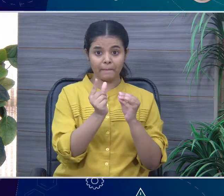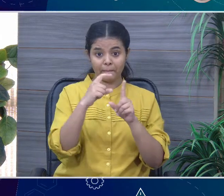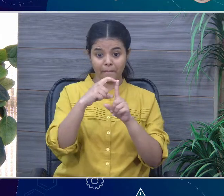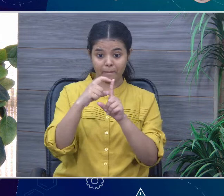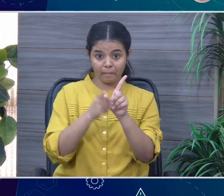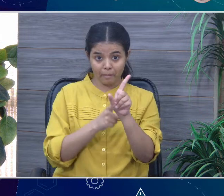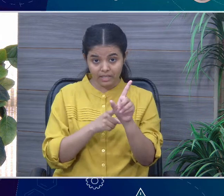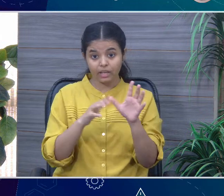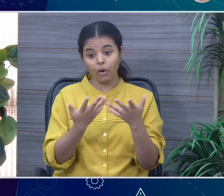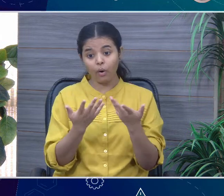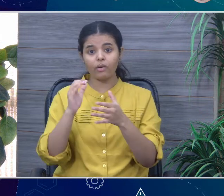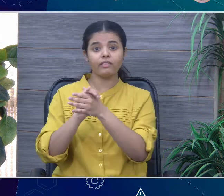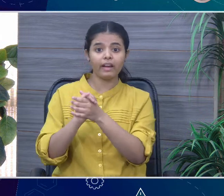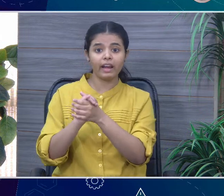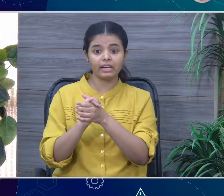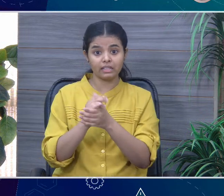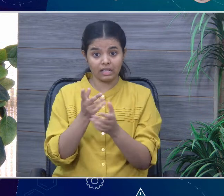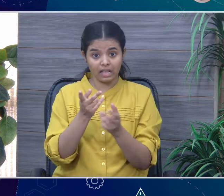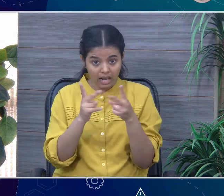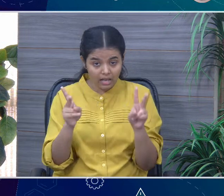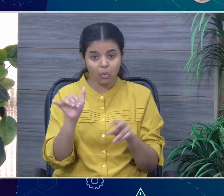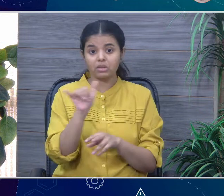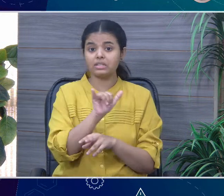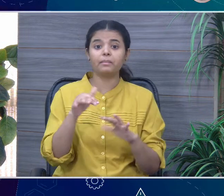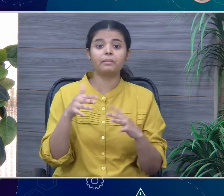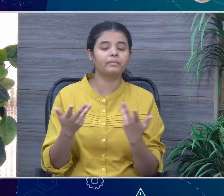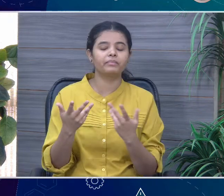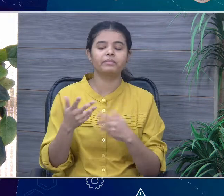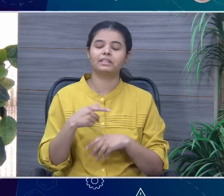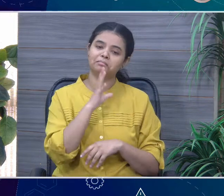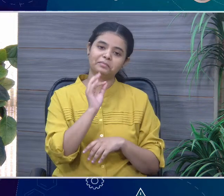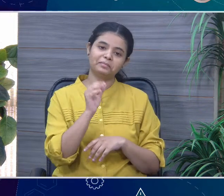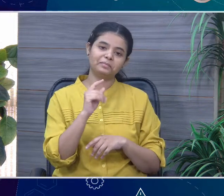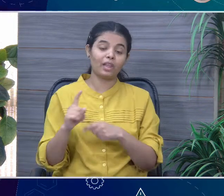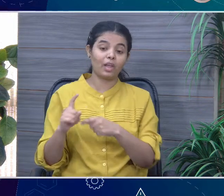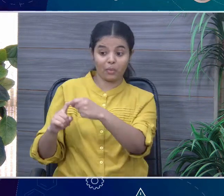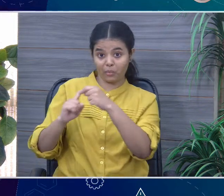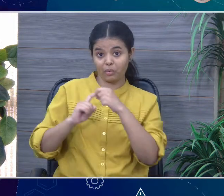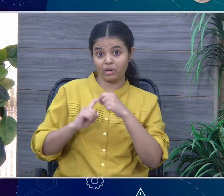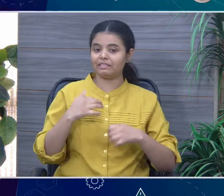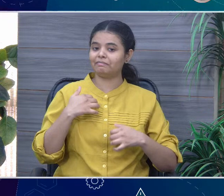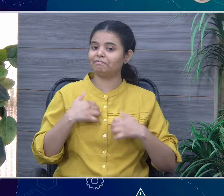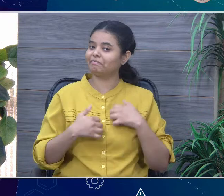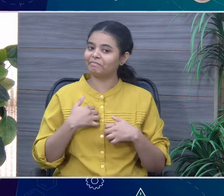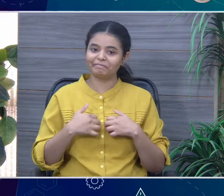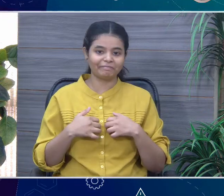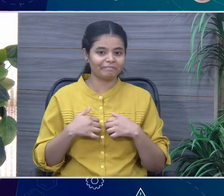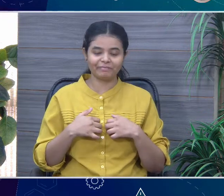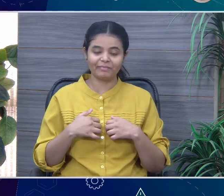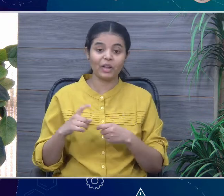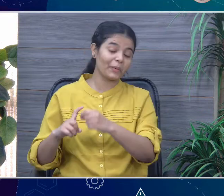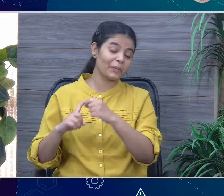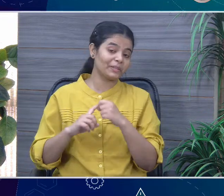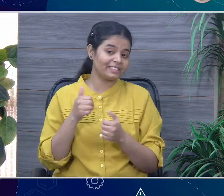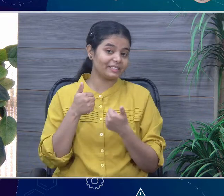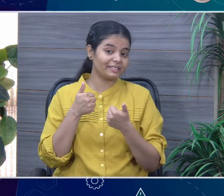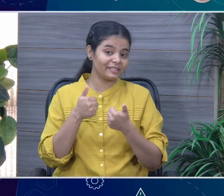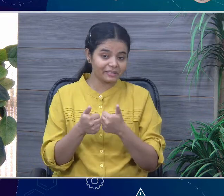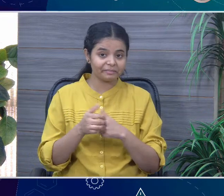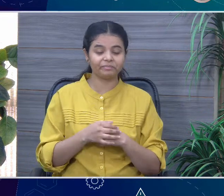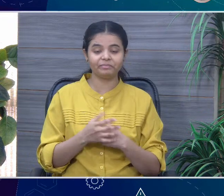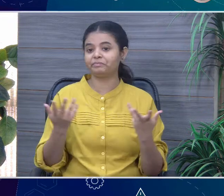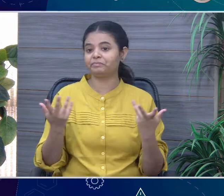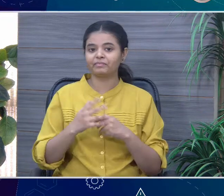friend, or are there any similarities? It's a very interesting question that Tanvi has asked, because,